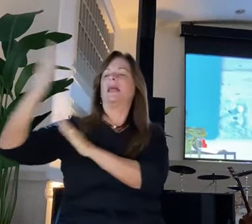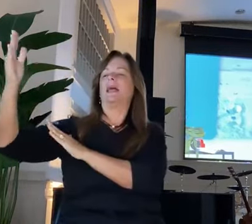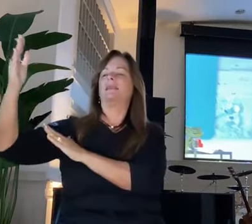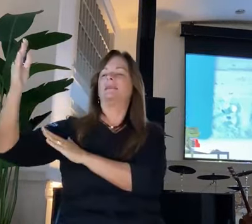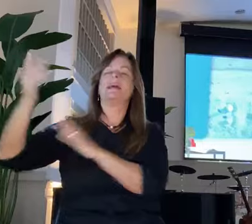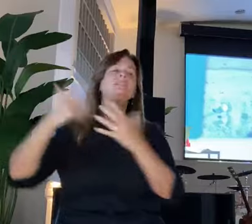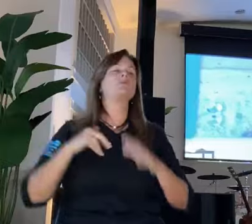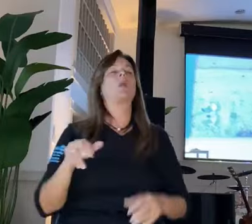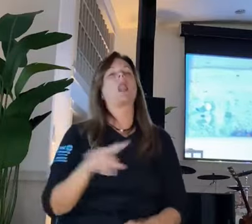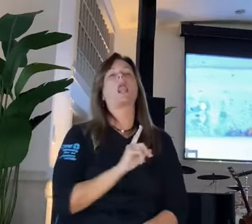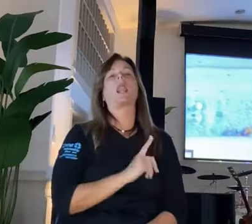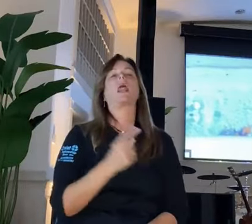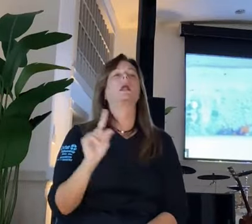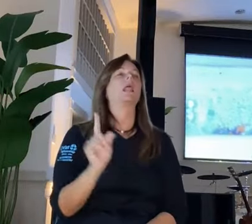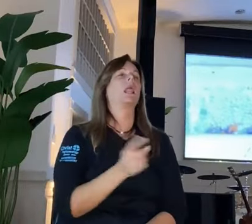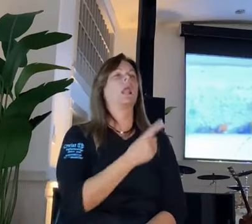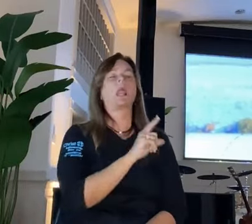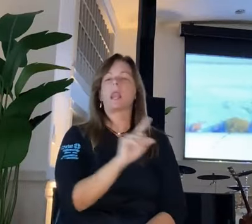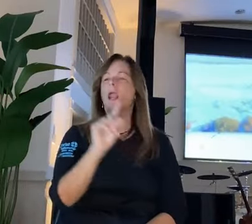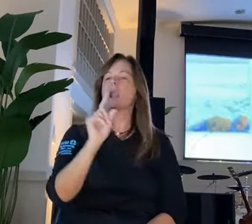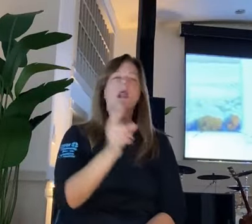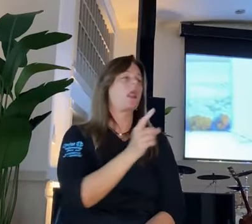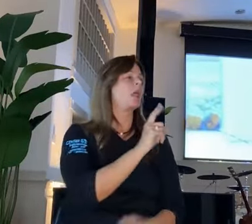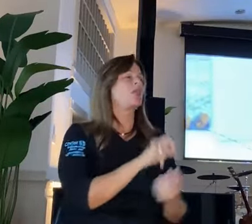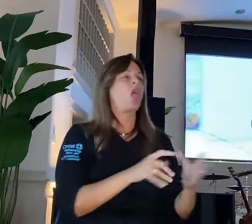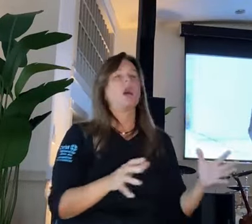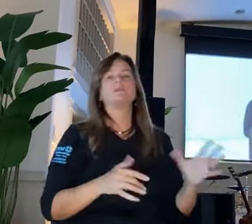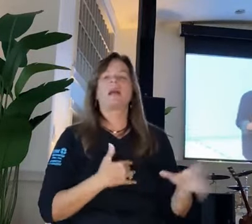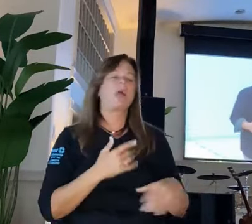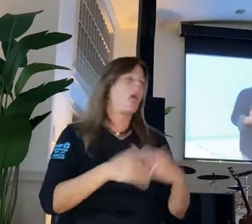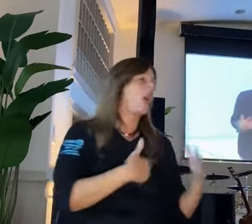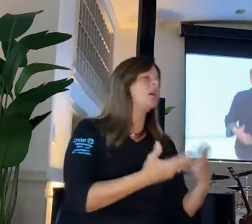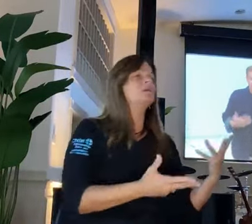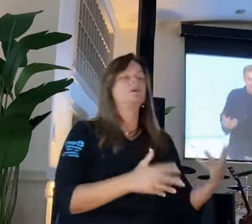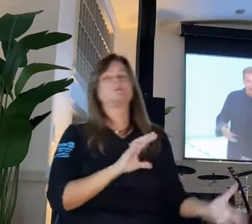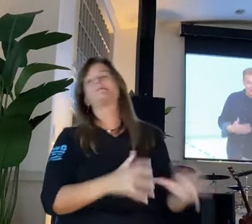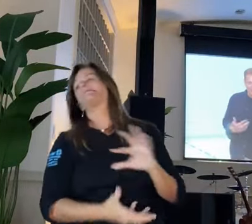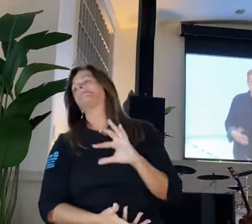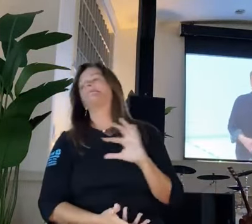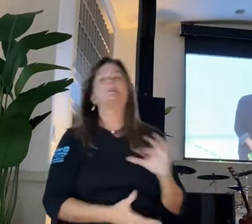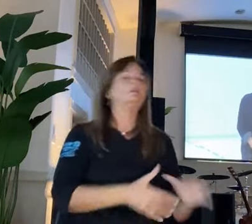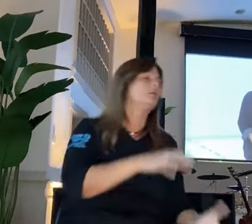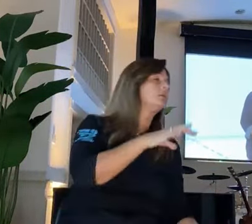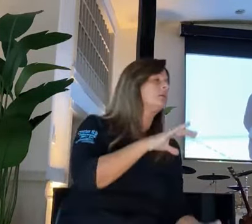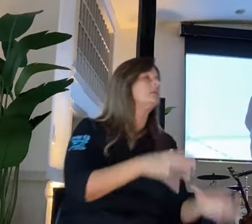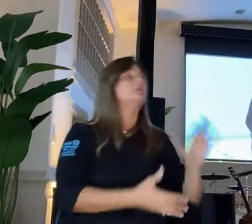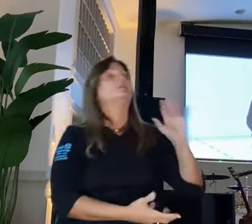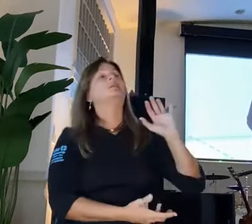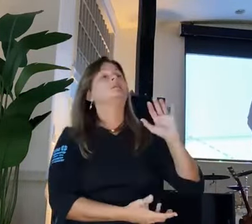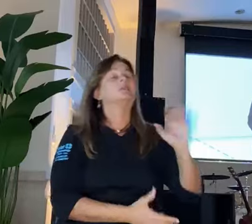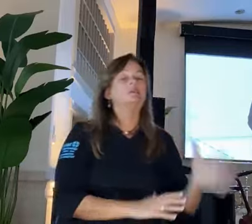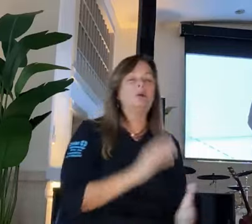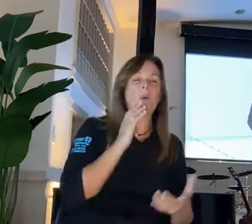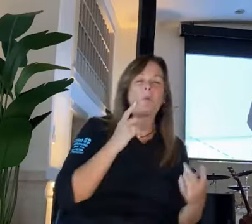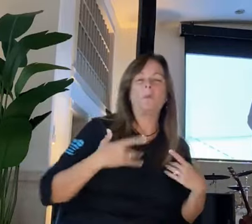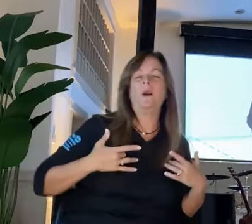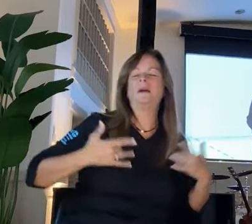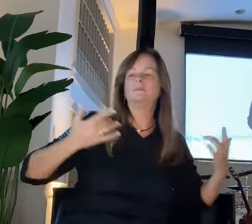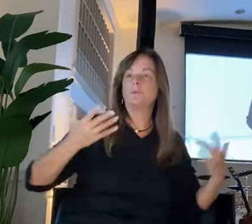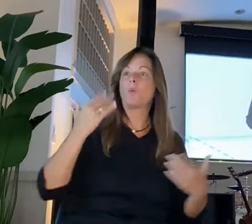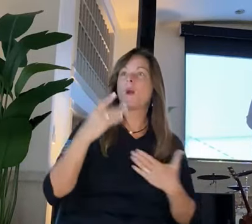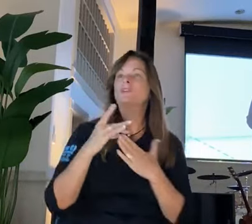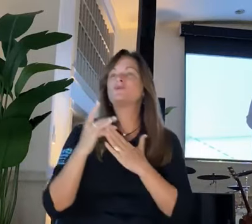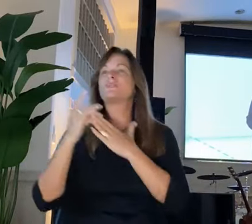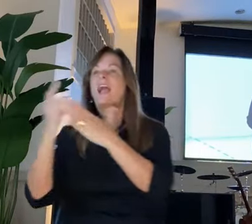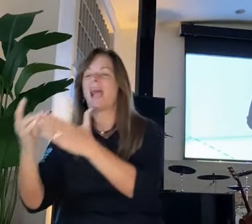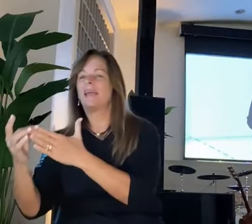doesn't want you wandering around lost and confused and trying to figure it out and trying to just mix stuff up until you can figure out what's right. He wants